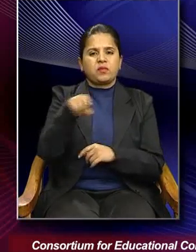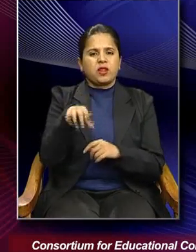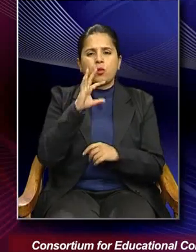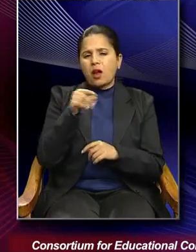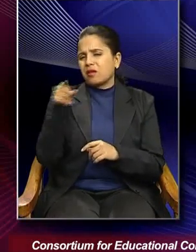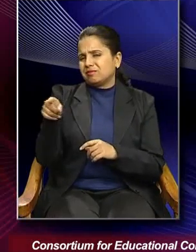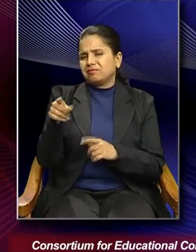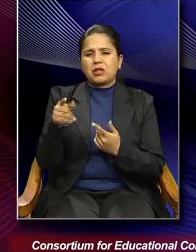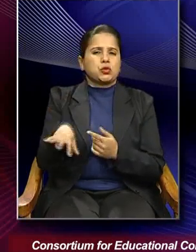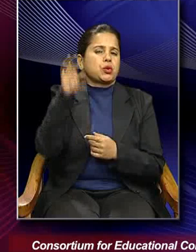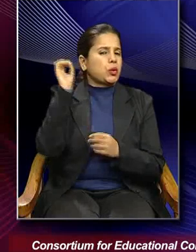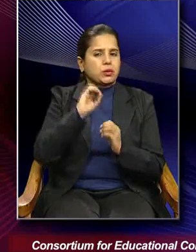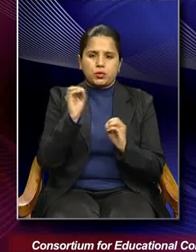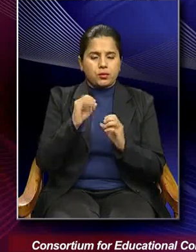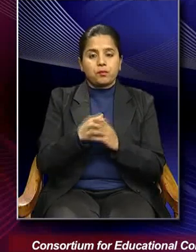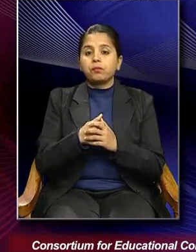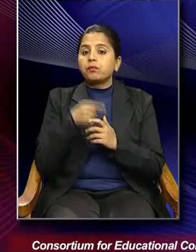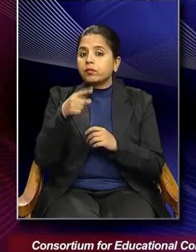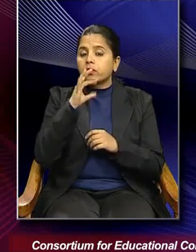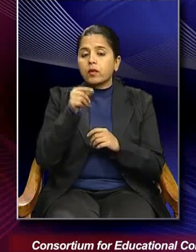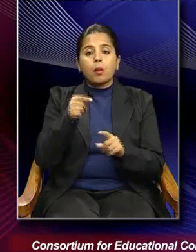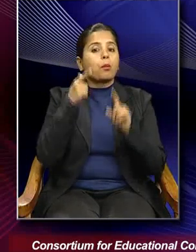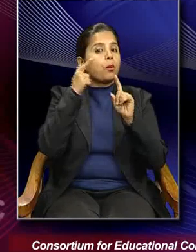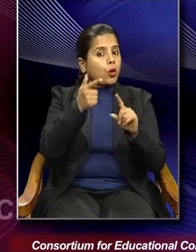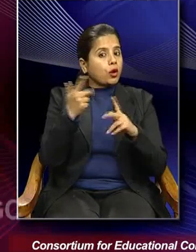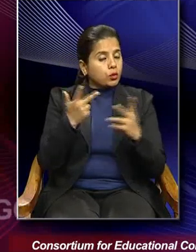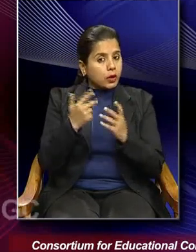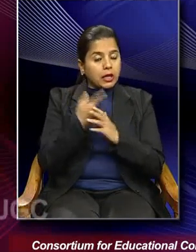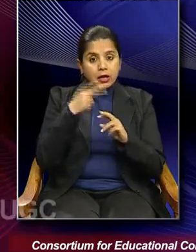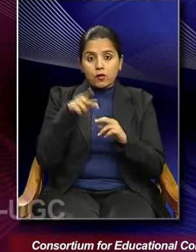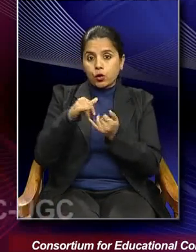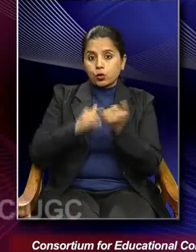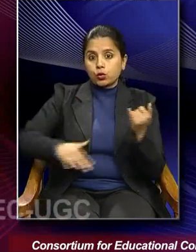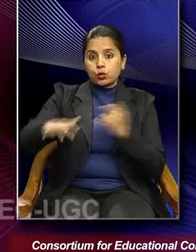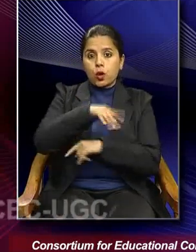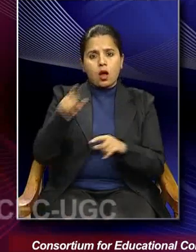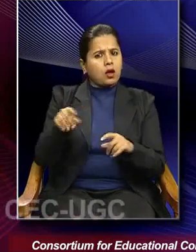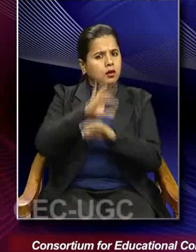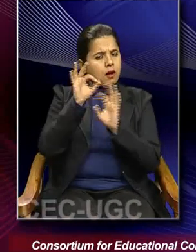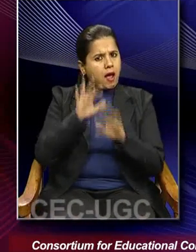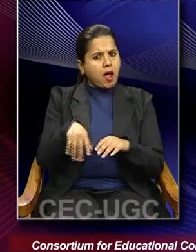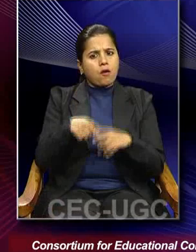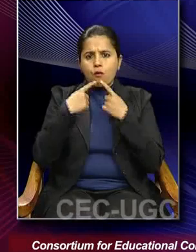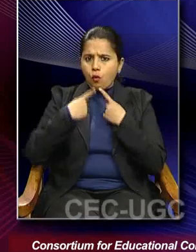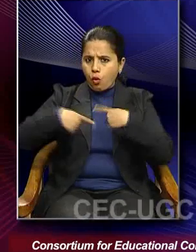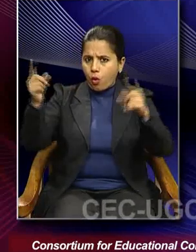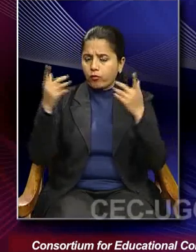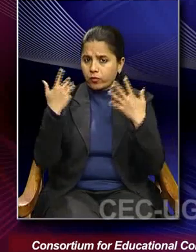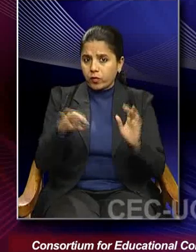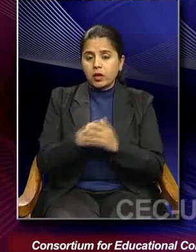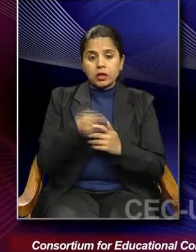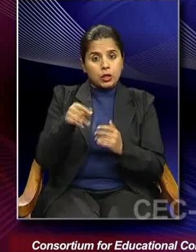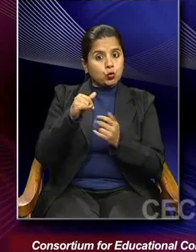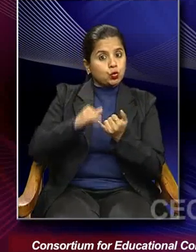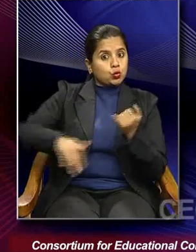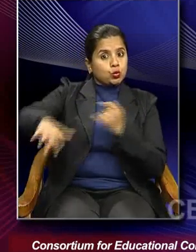choice. So the point is that if the society has already revealed that the